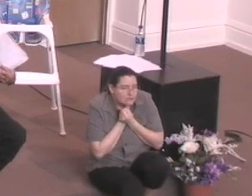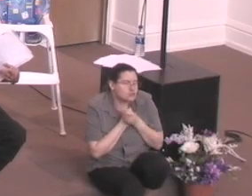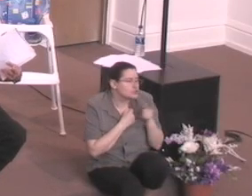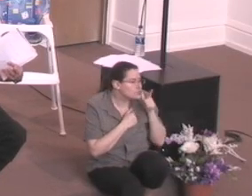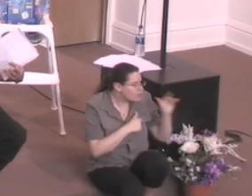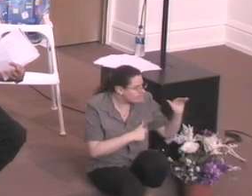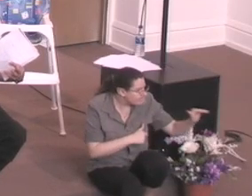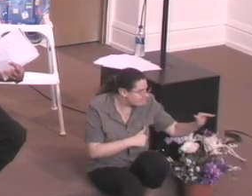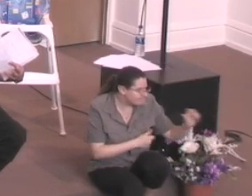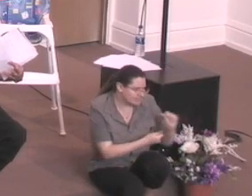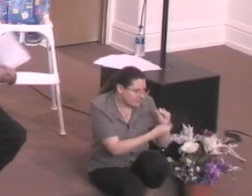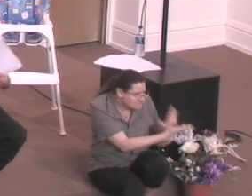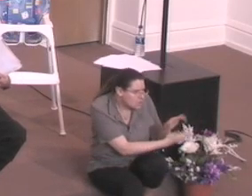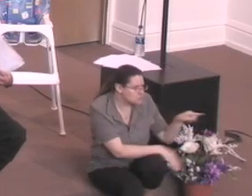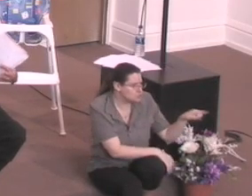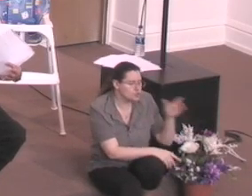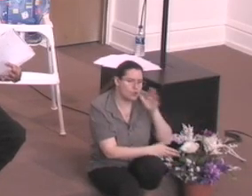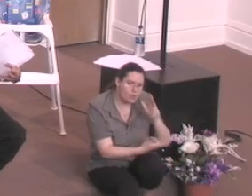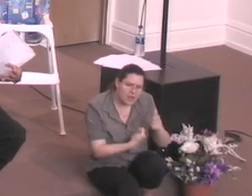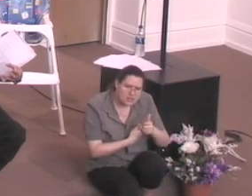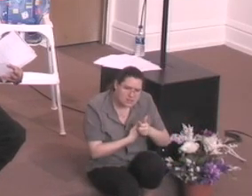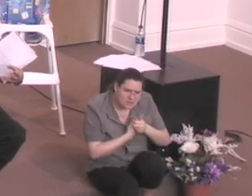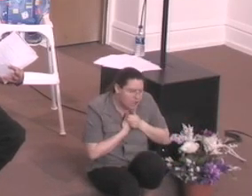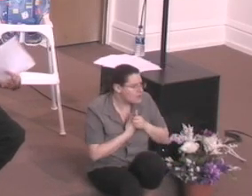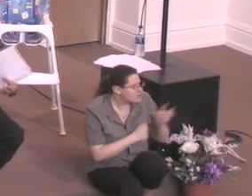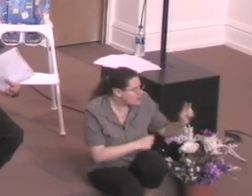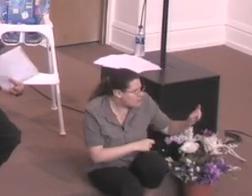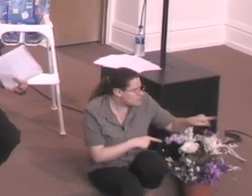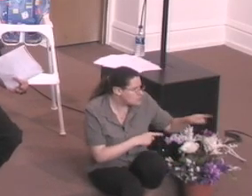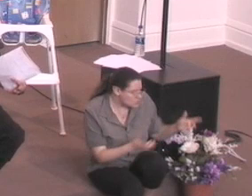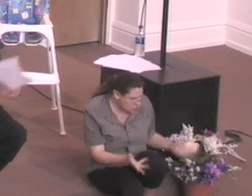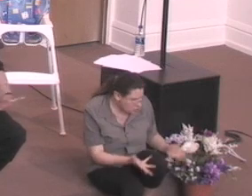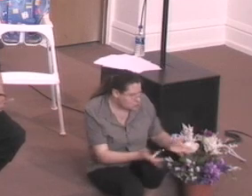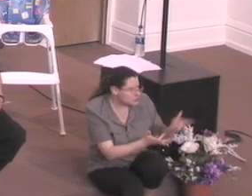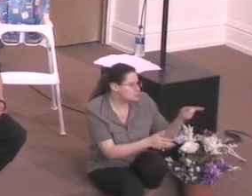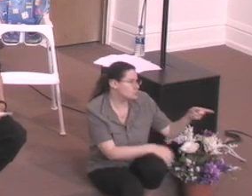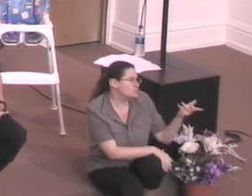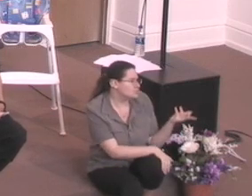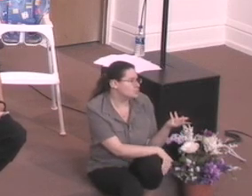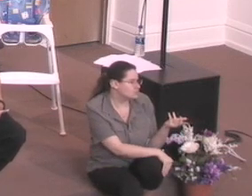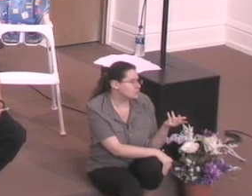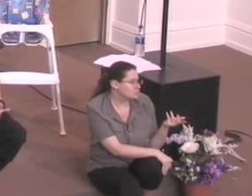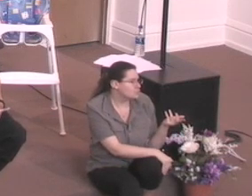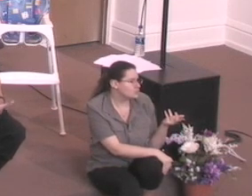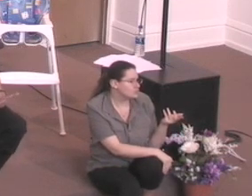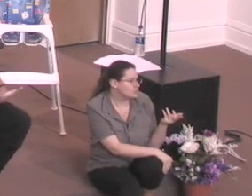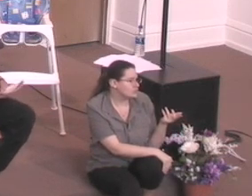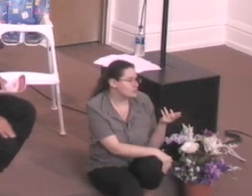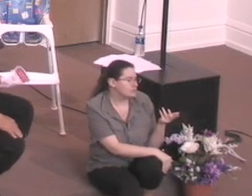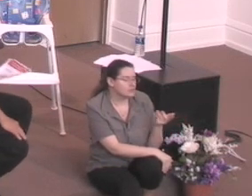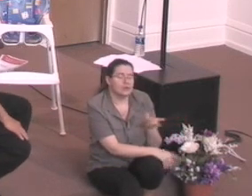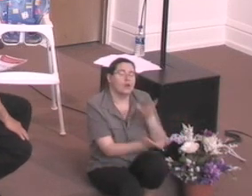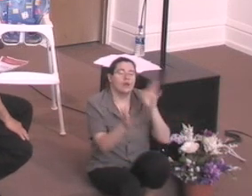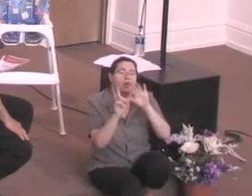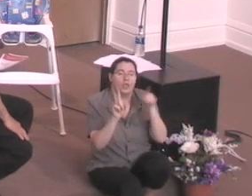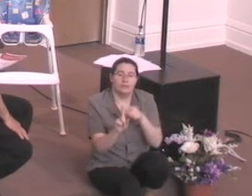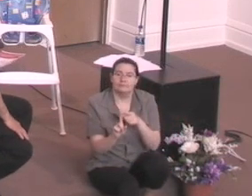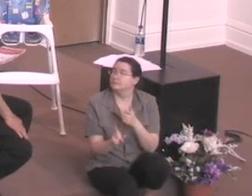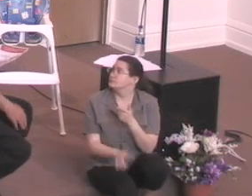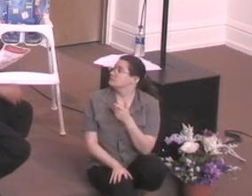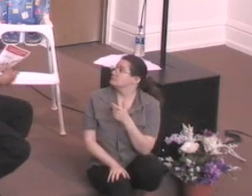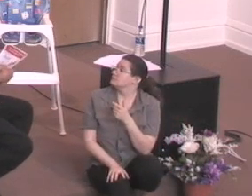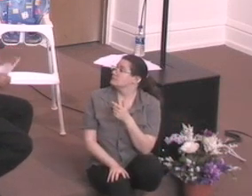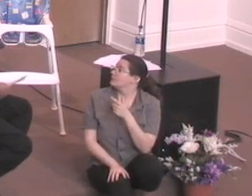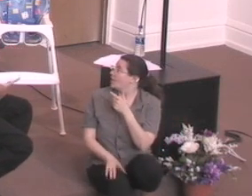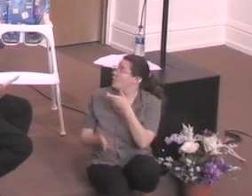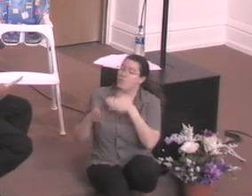confront you, will love you, will encourage you, and away we go. All right. While they're